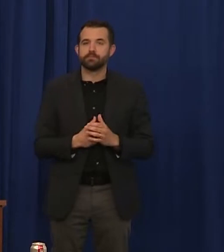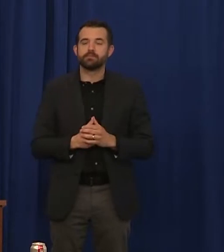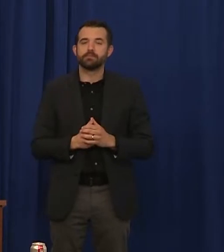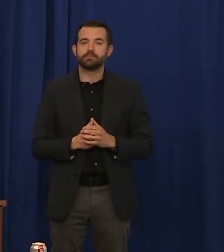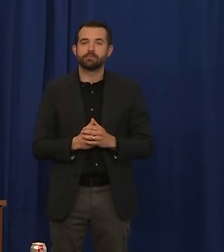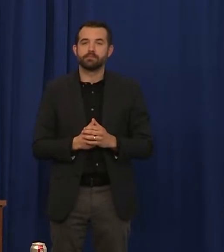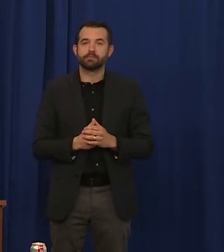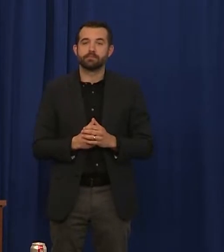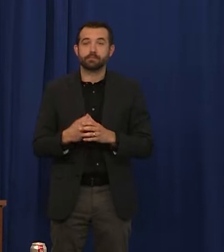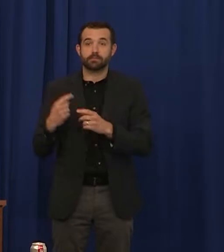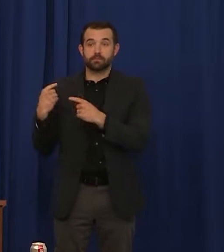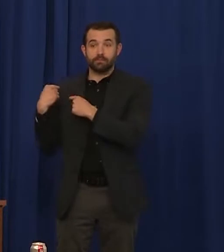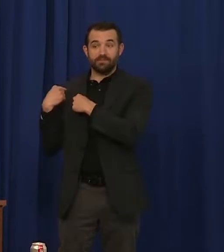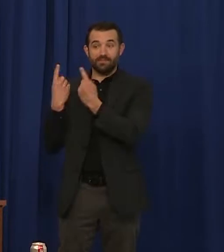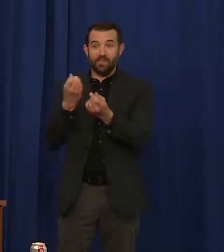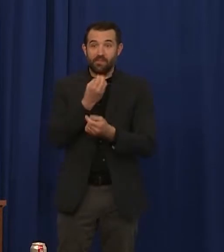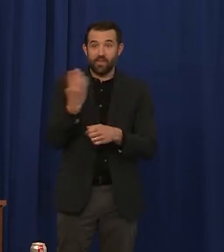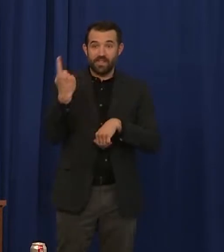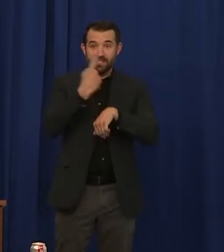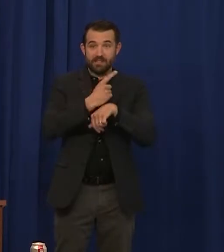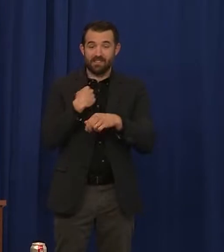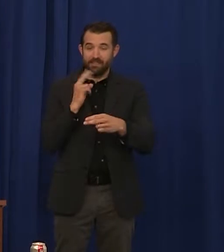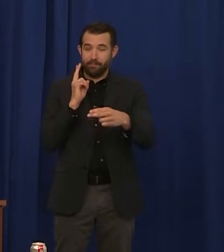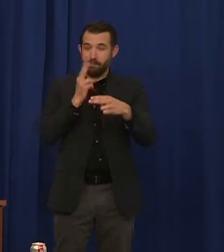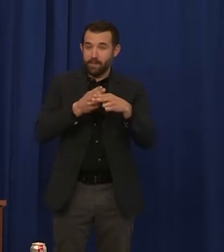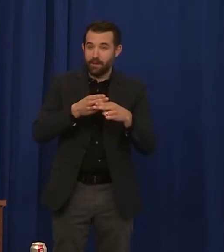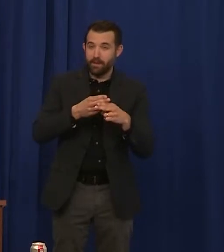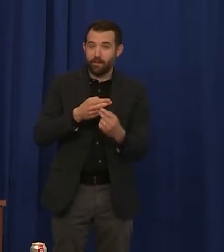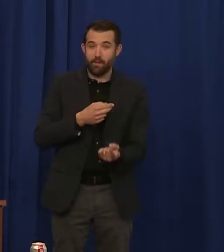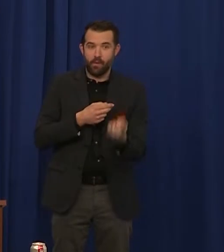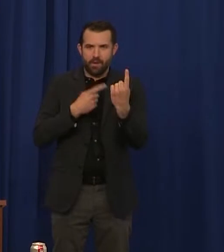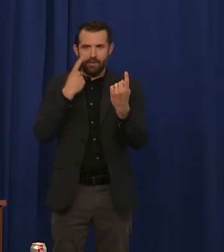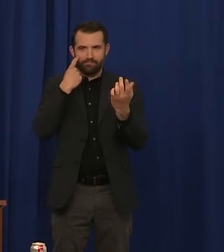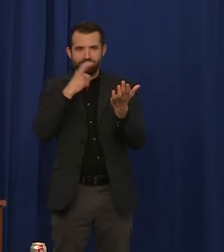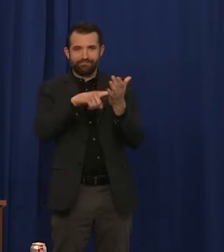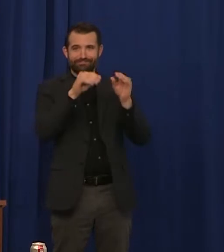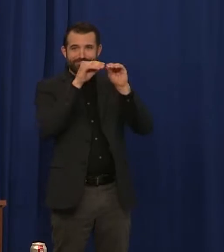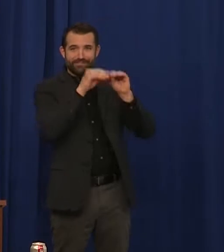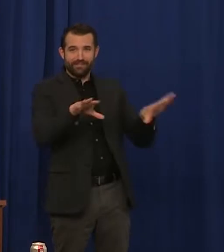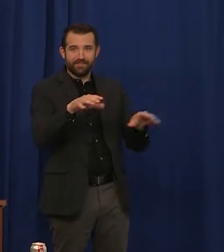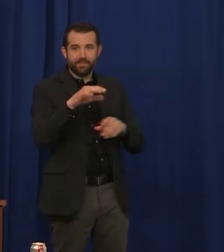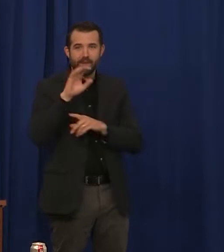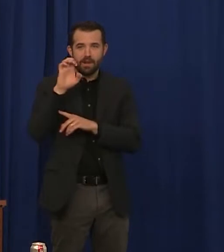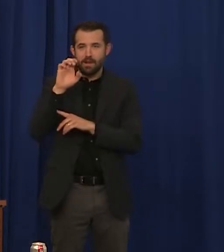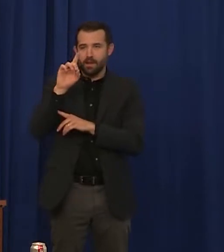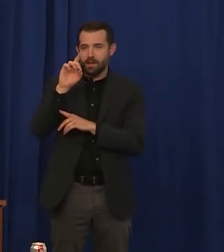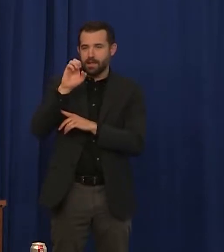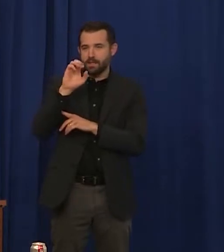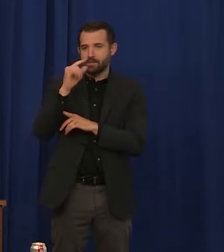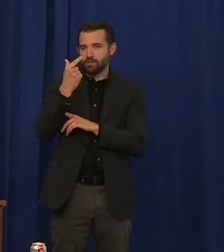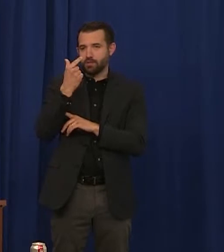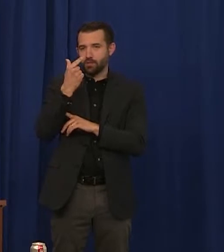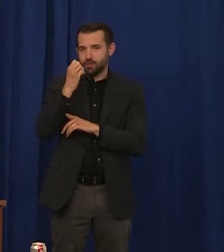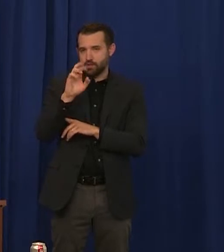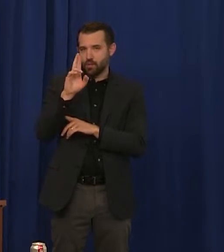Over the past few days, I've mentioned a developing outbreak at the Edgewood Rehabilitational Center in